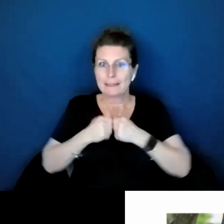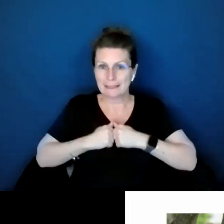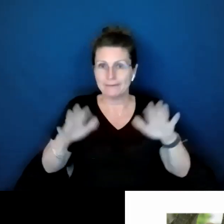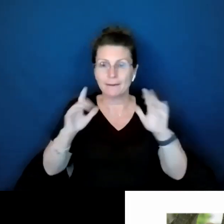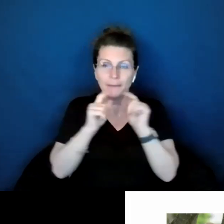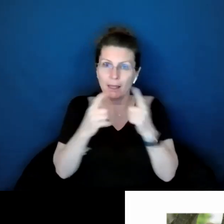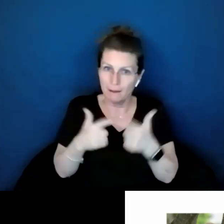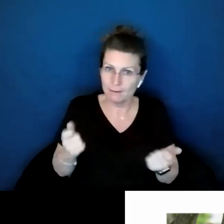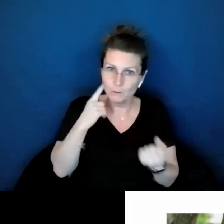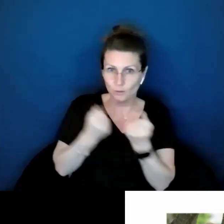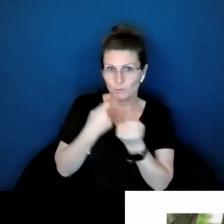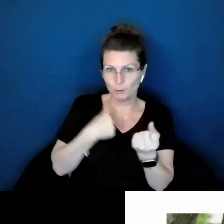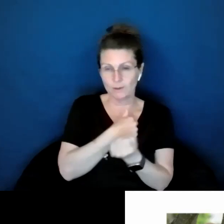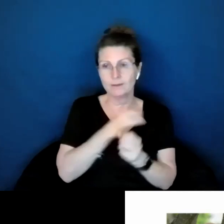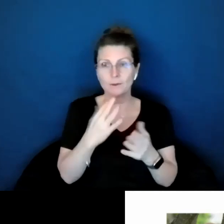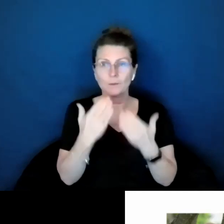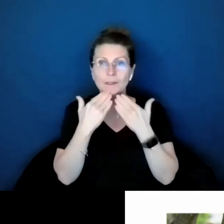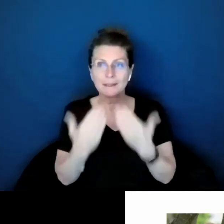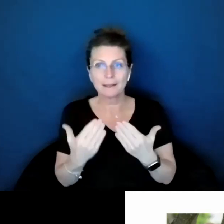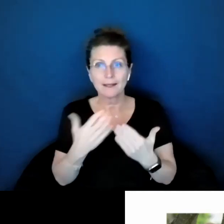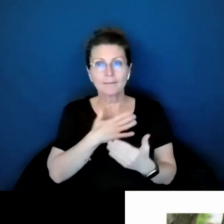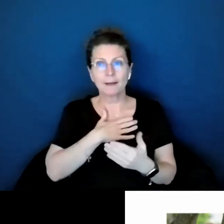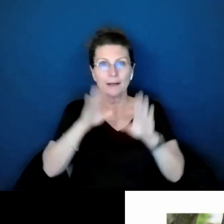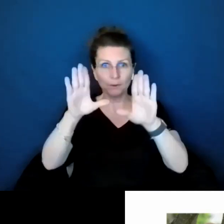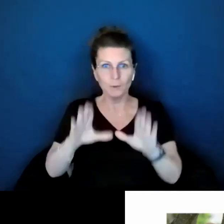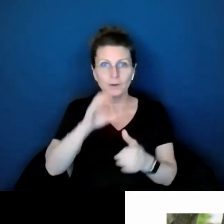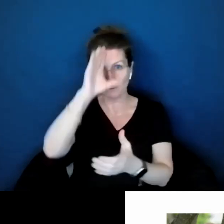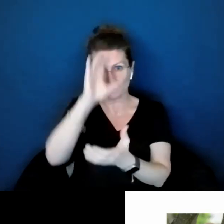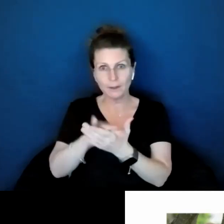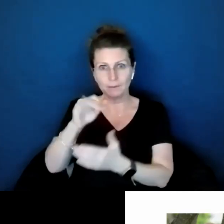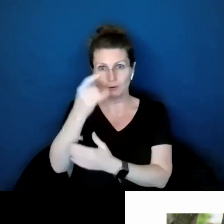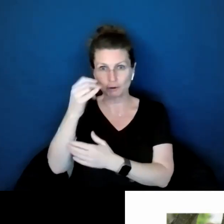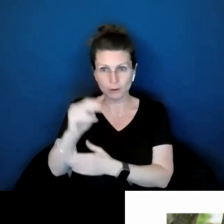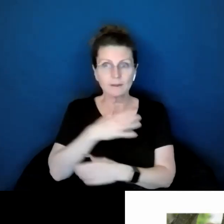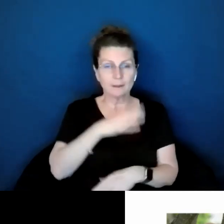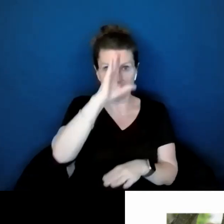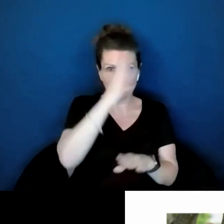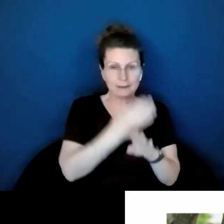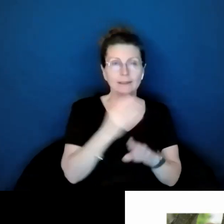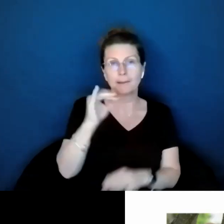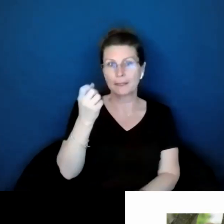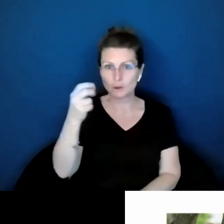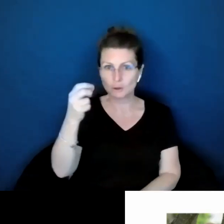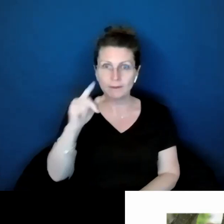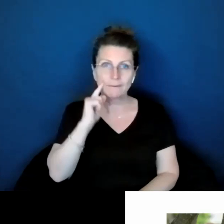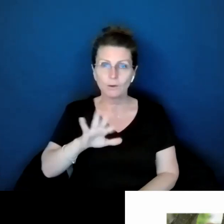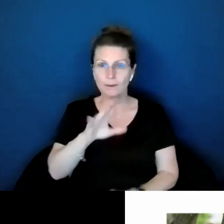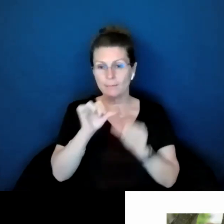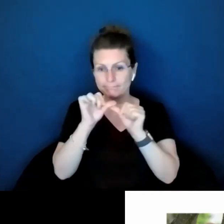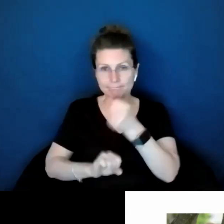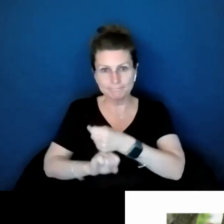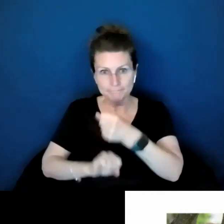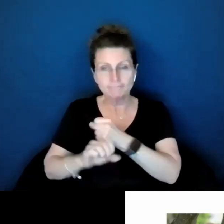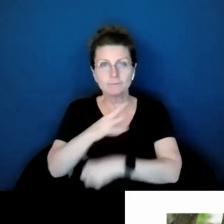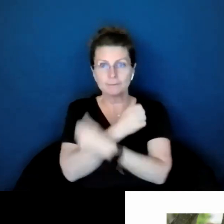us. I would like to thank my wonderful husband, Justin, and my son, Benjamin, for their unwavering support and love